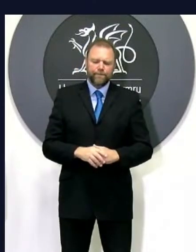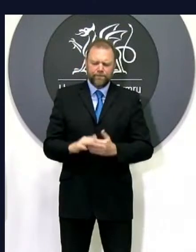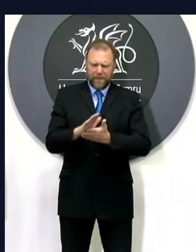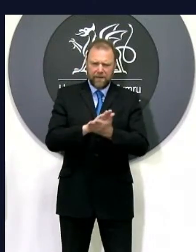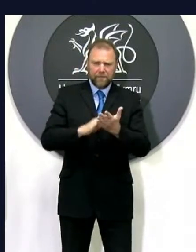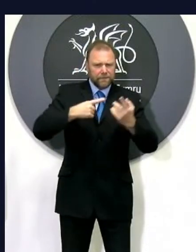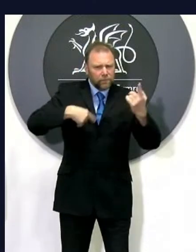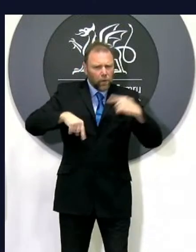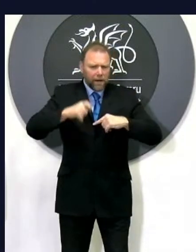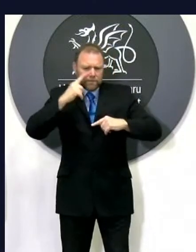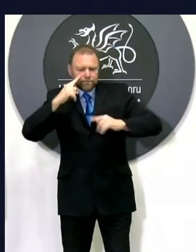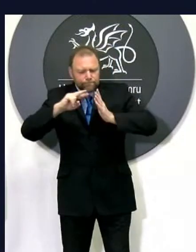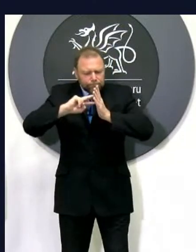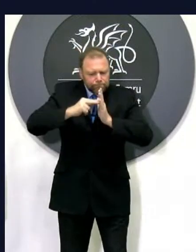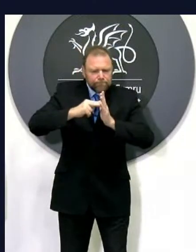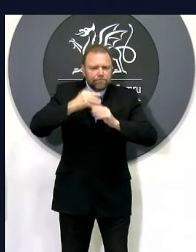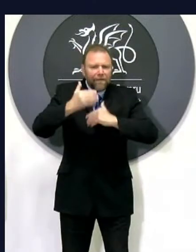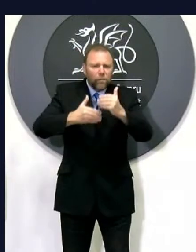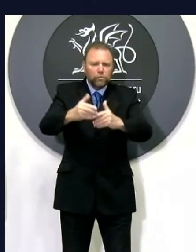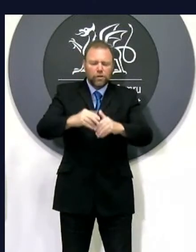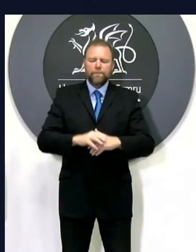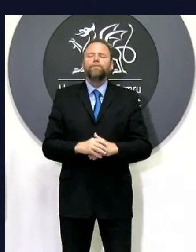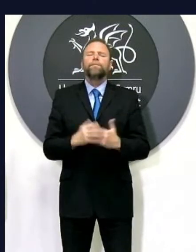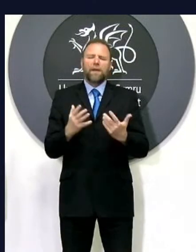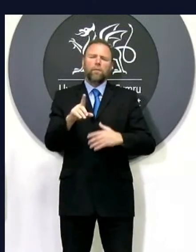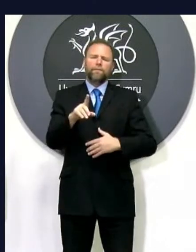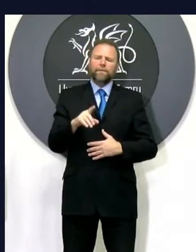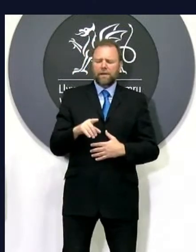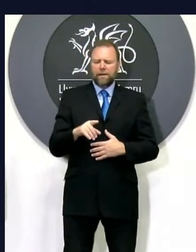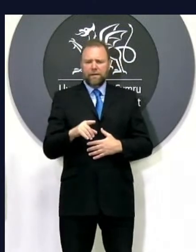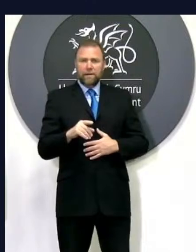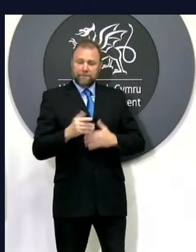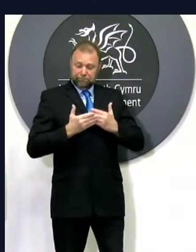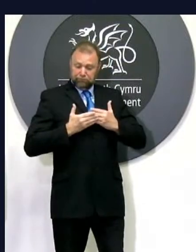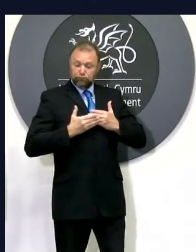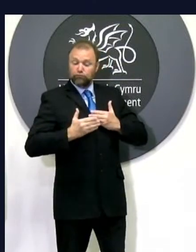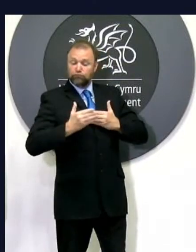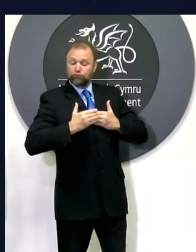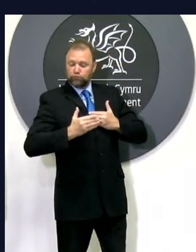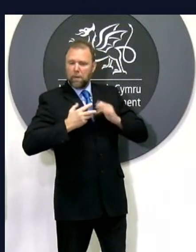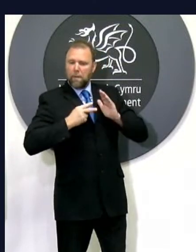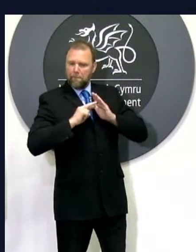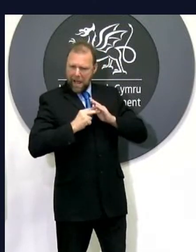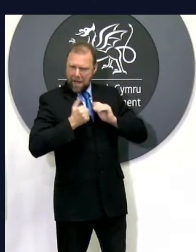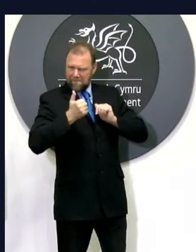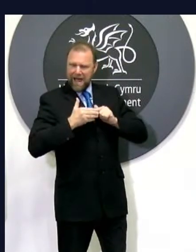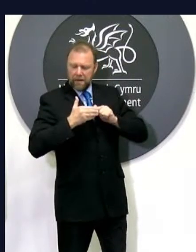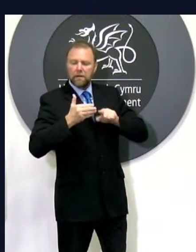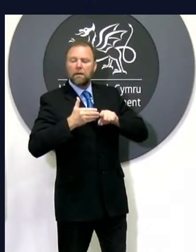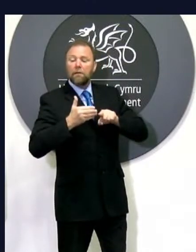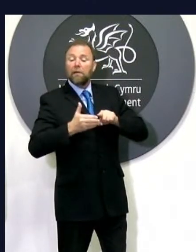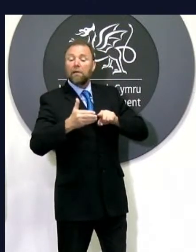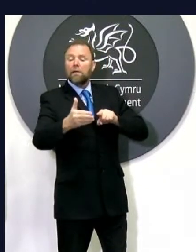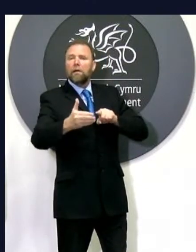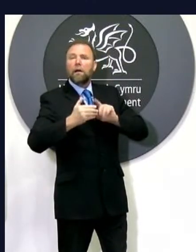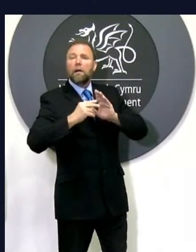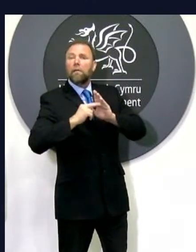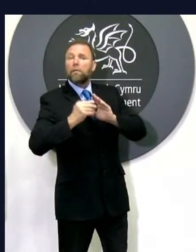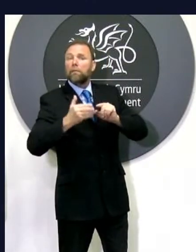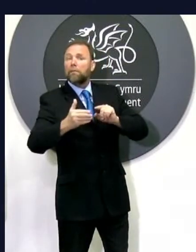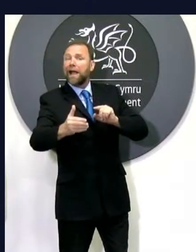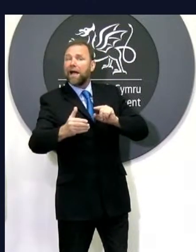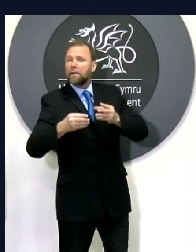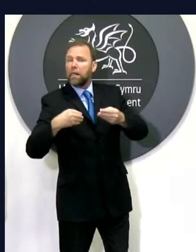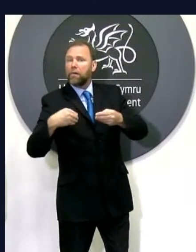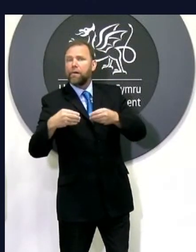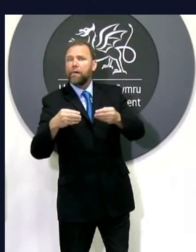the future. Now, the further we get away from today, of course, the more provisional dates become, and all are subject to the